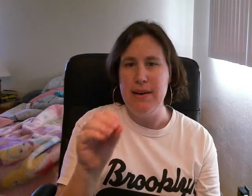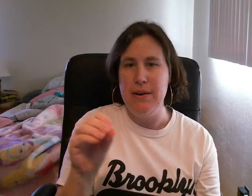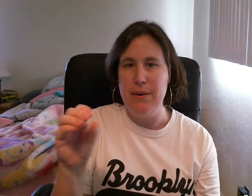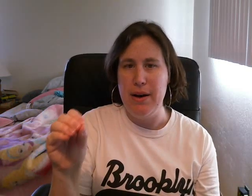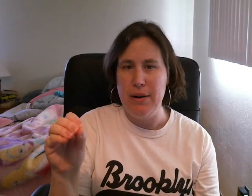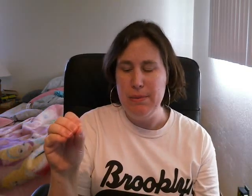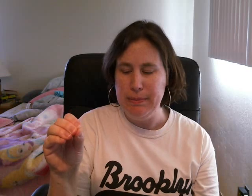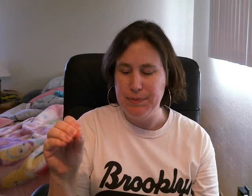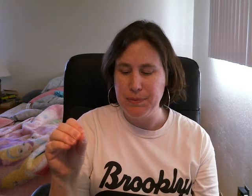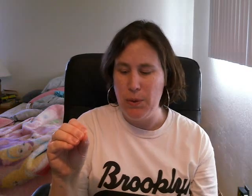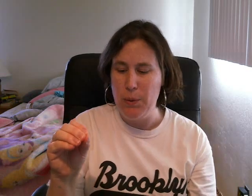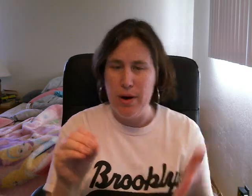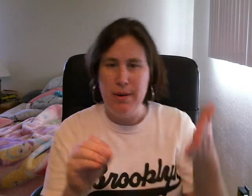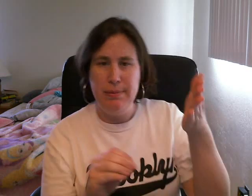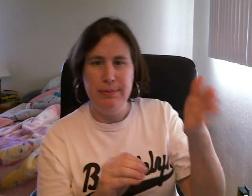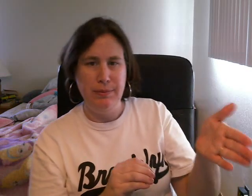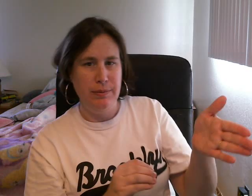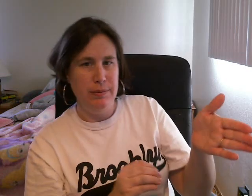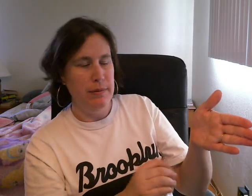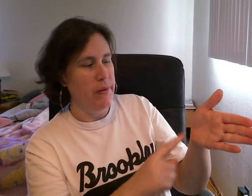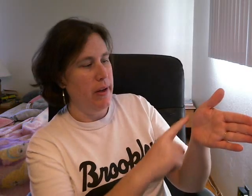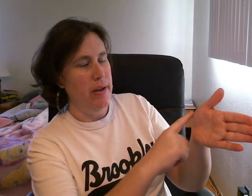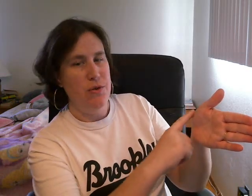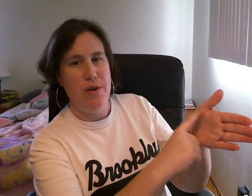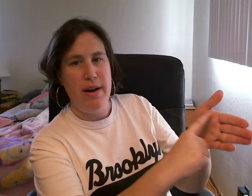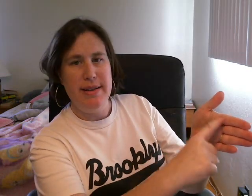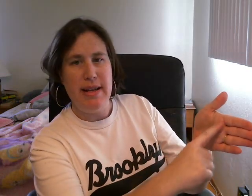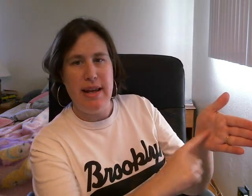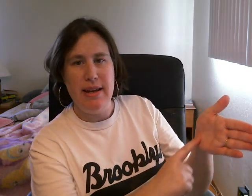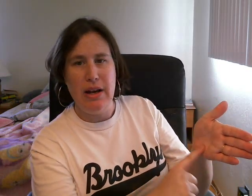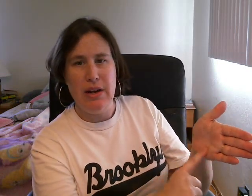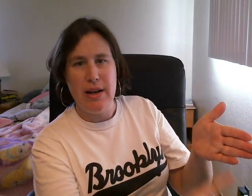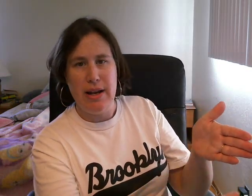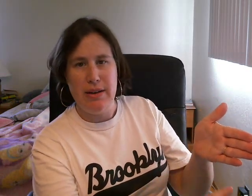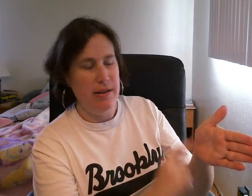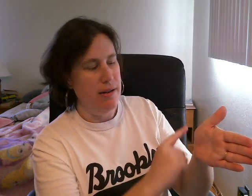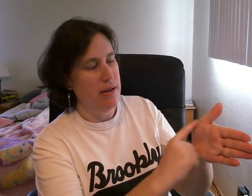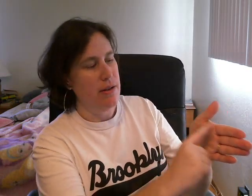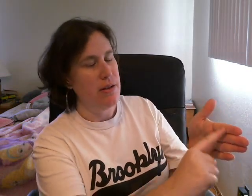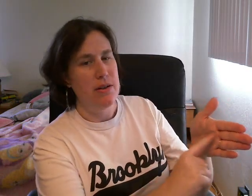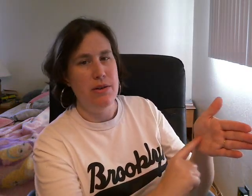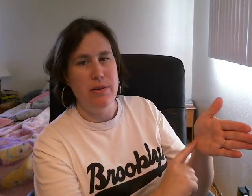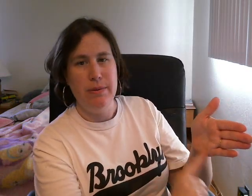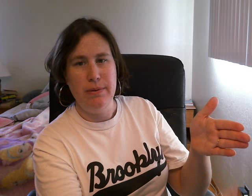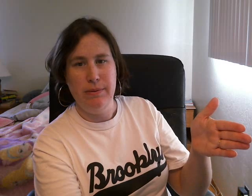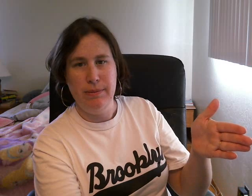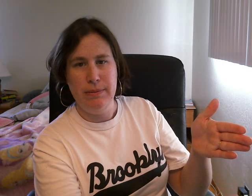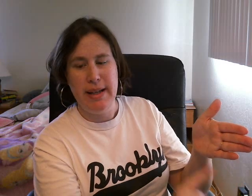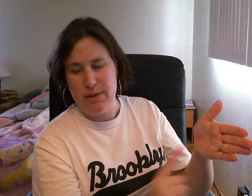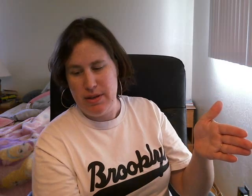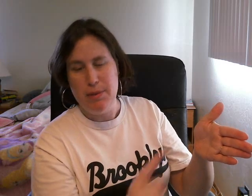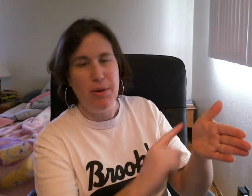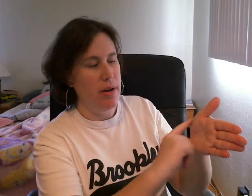-O-O. Or, you draw a Z on your hand. Zoo. And that's what's in the book.